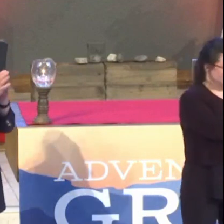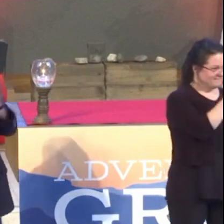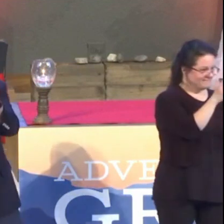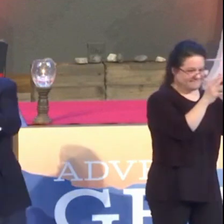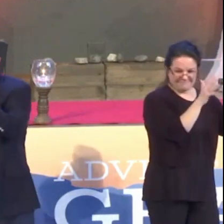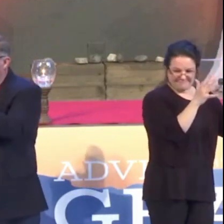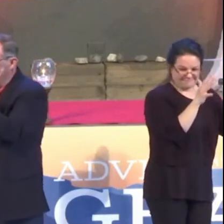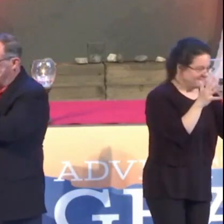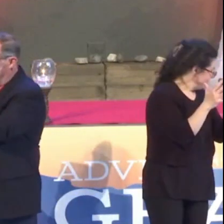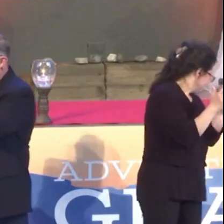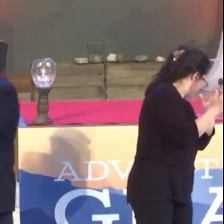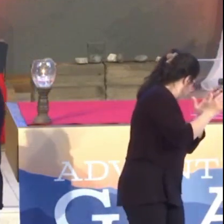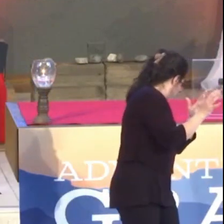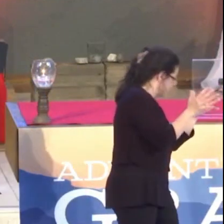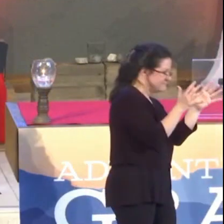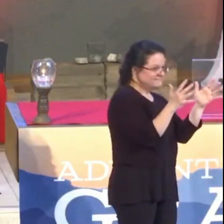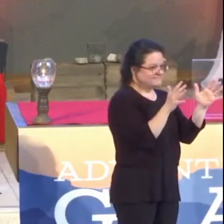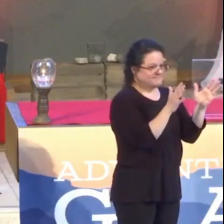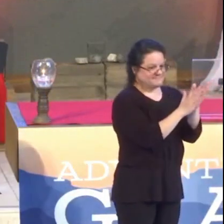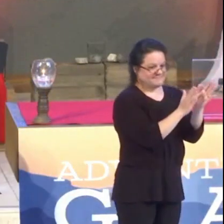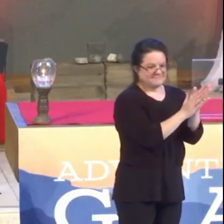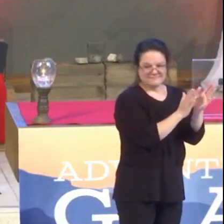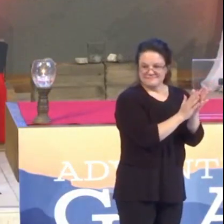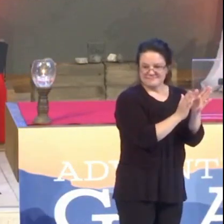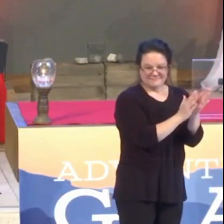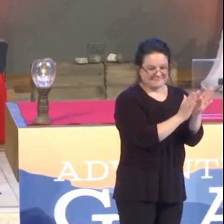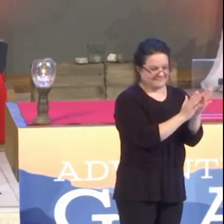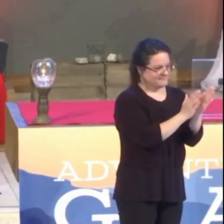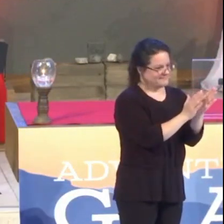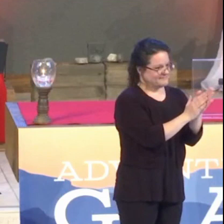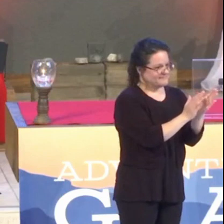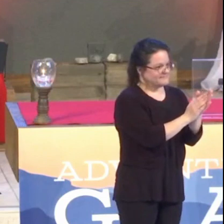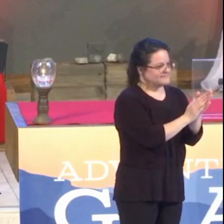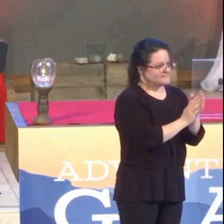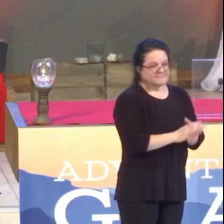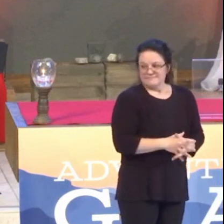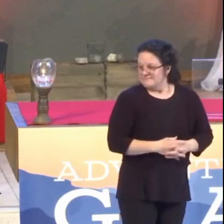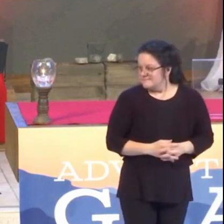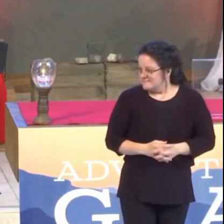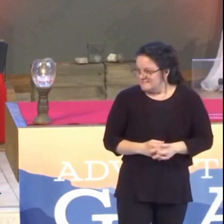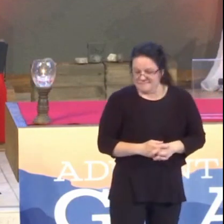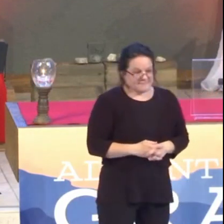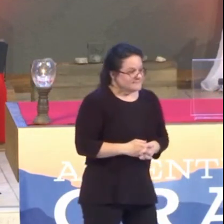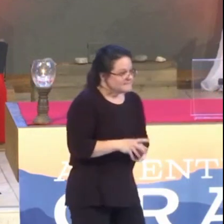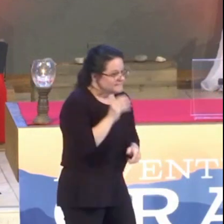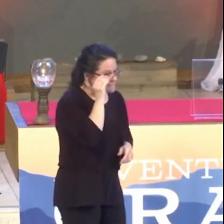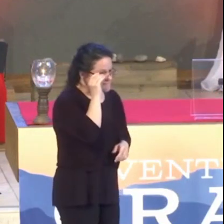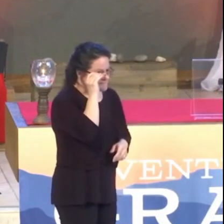No. Like, this is a Catholic church. What about salvation of souls? What about the sacrifice of the